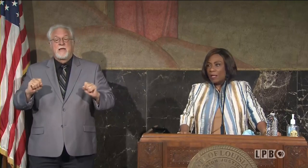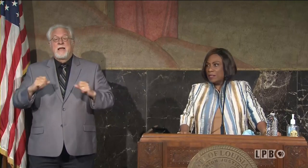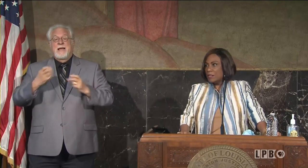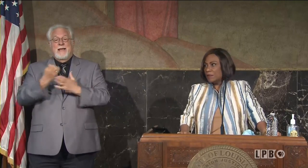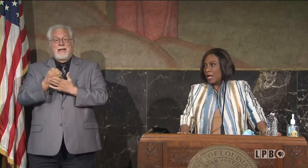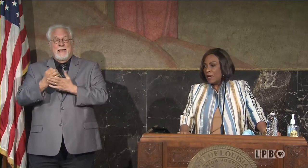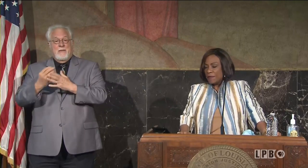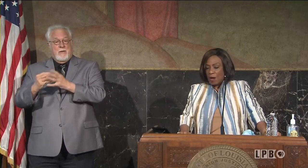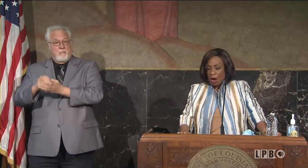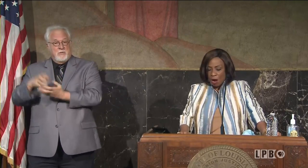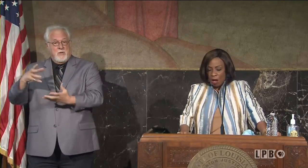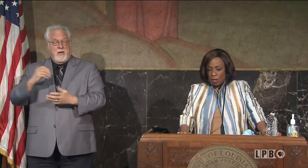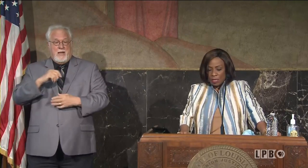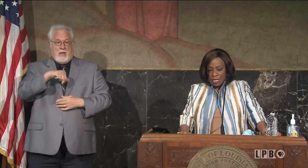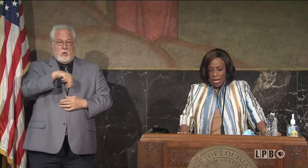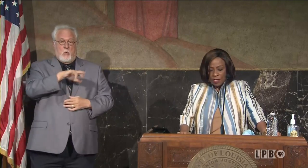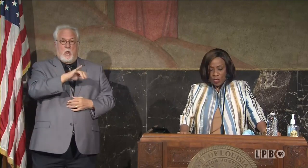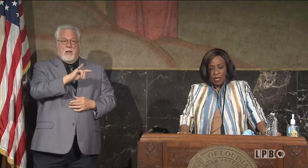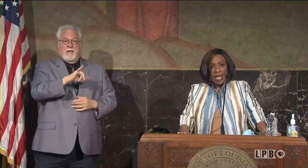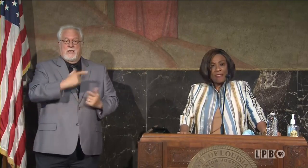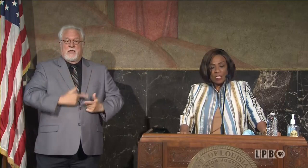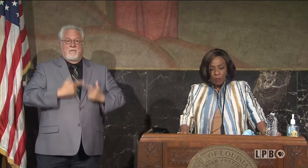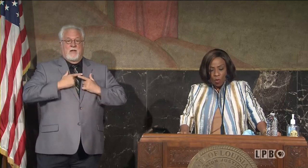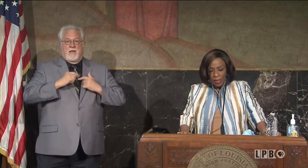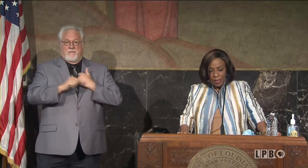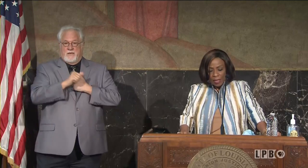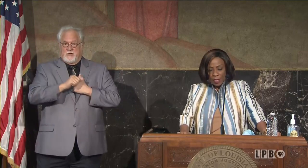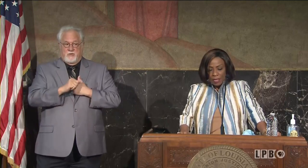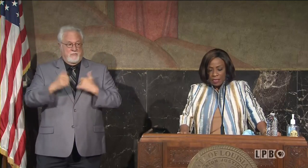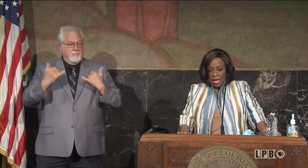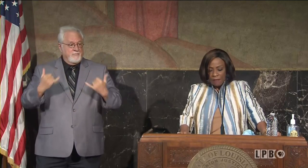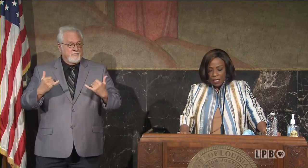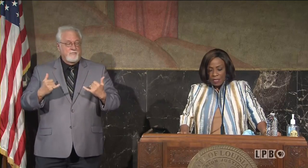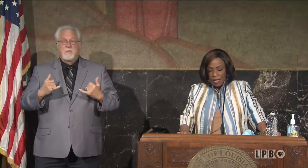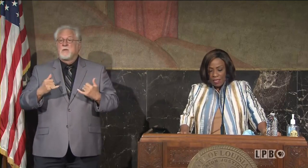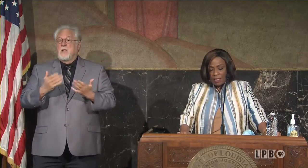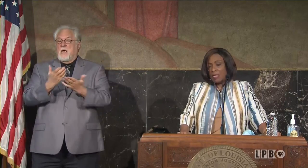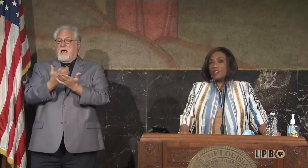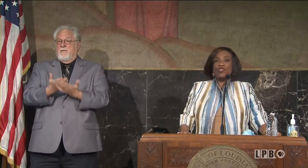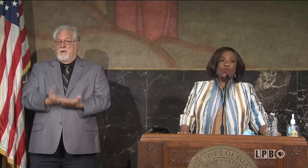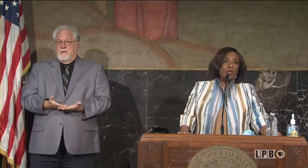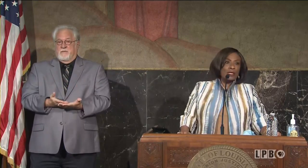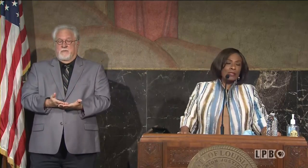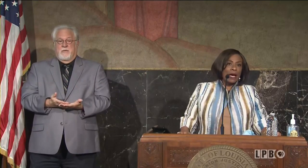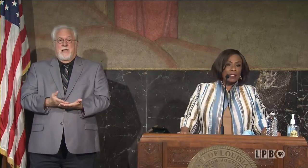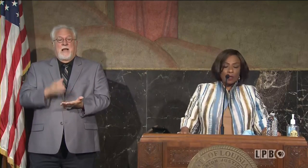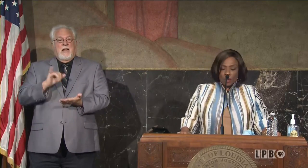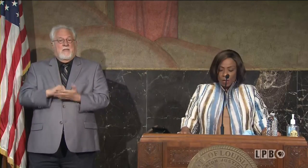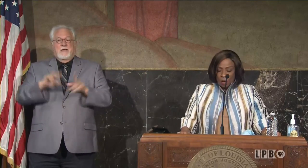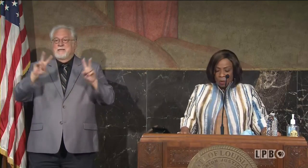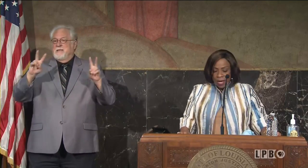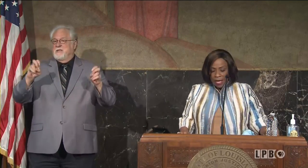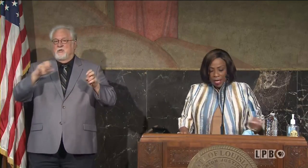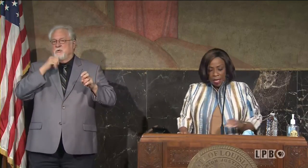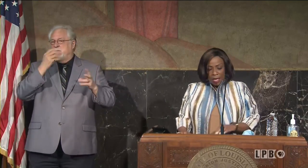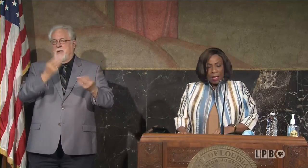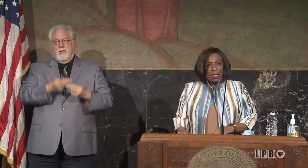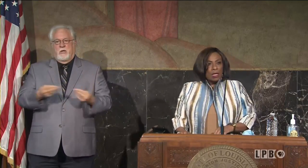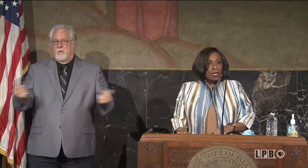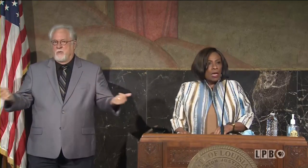and quality of life are all in danger. And at this point, it is evident that this issue is not going